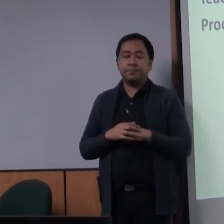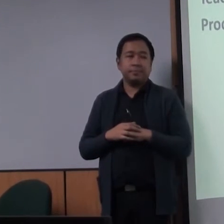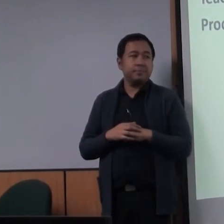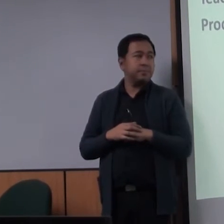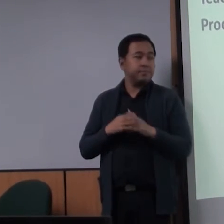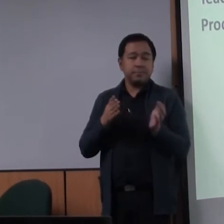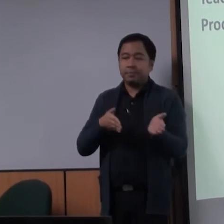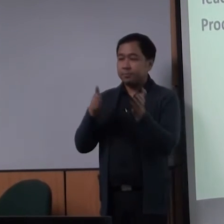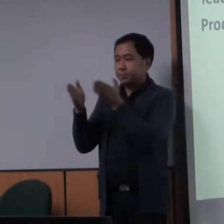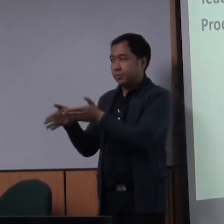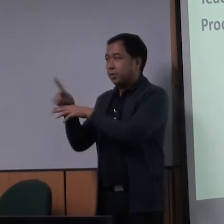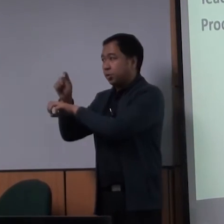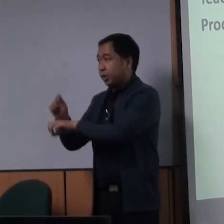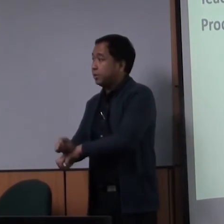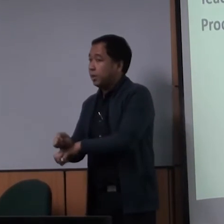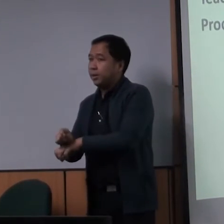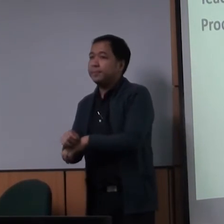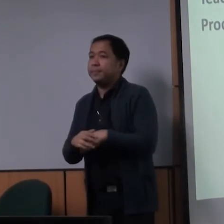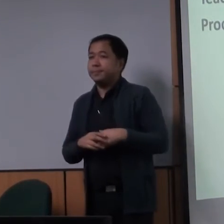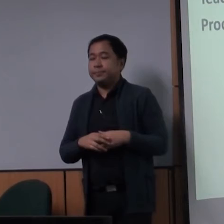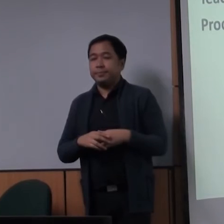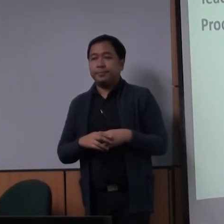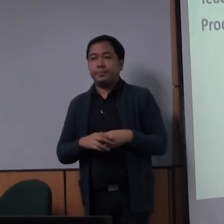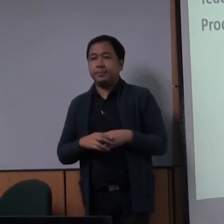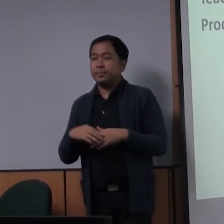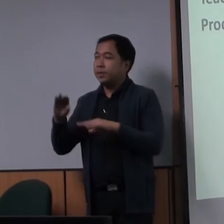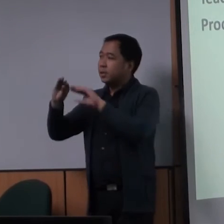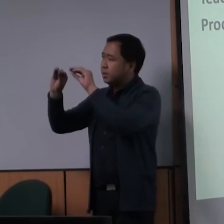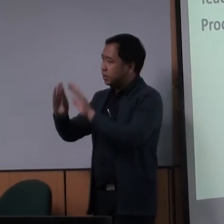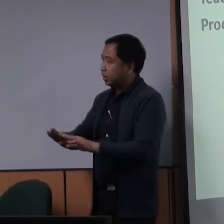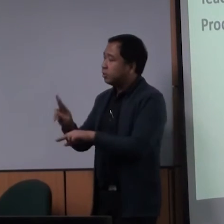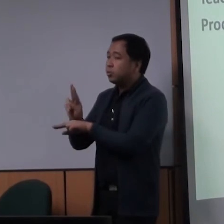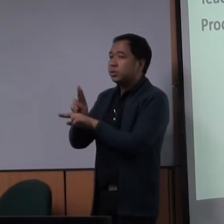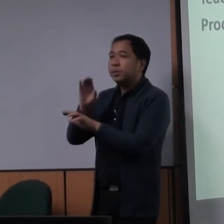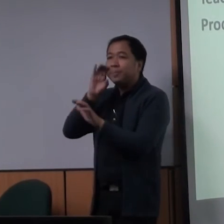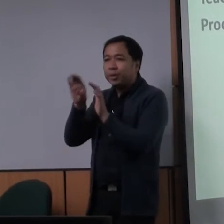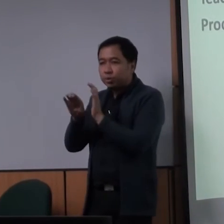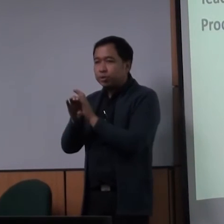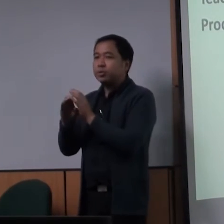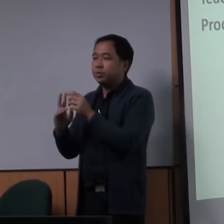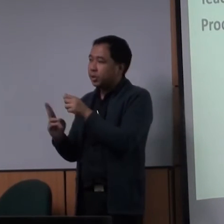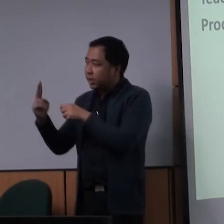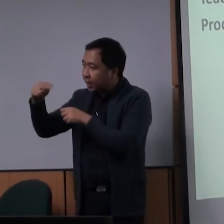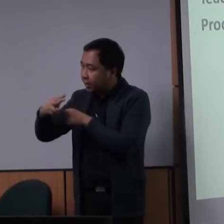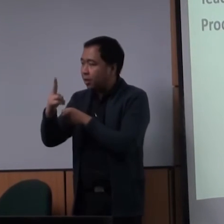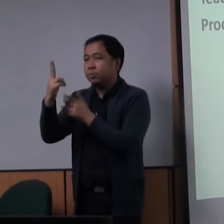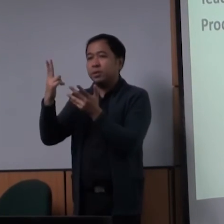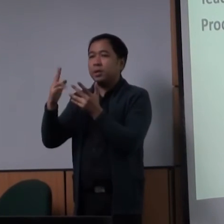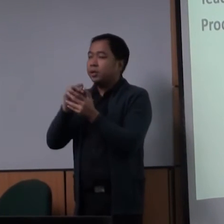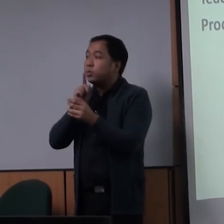Okay. While on the traditional, teacher used pictures, cutouts, and real